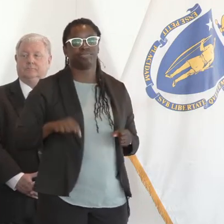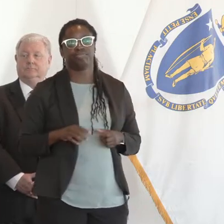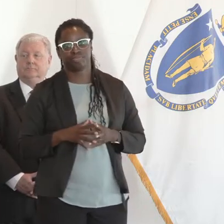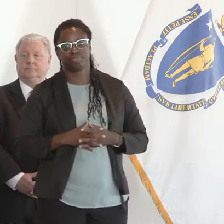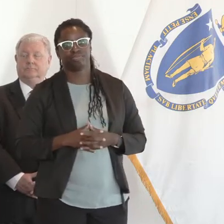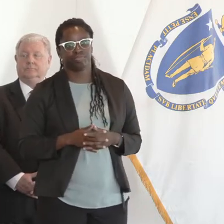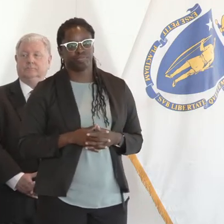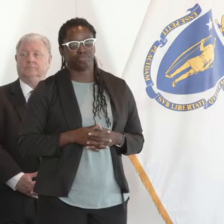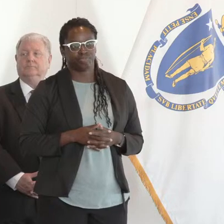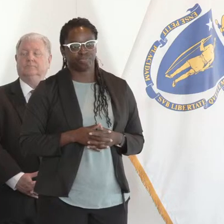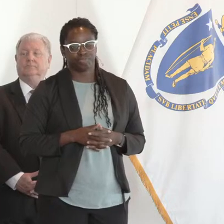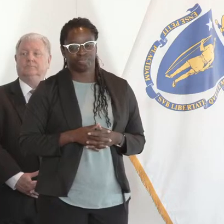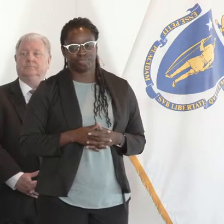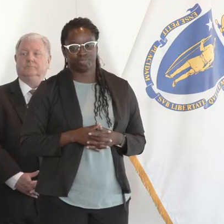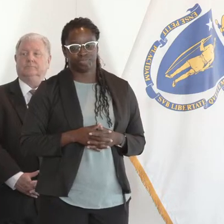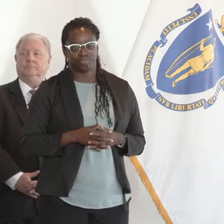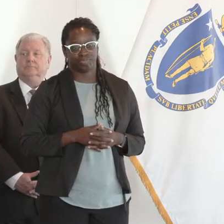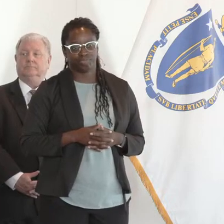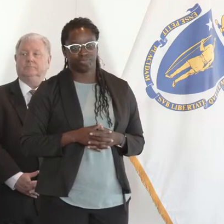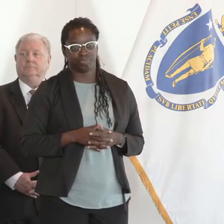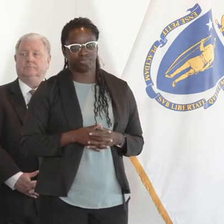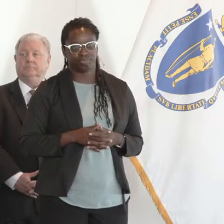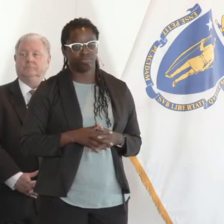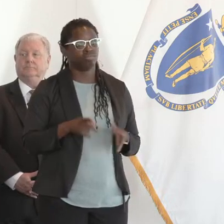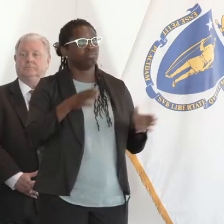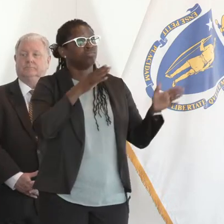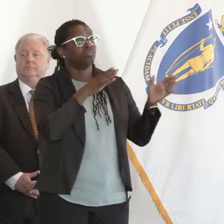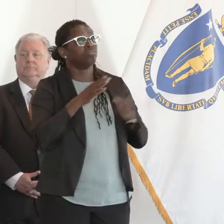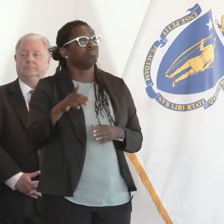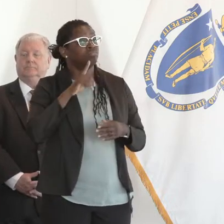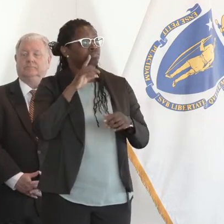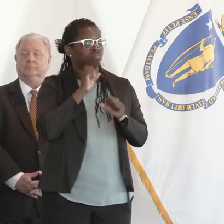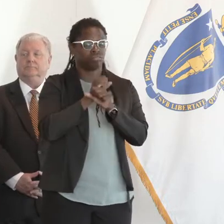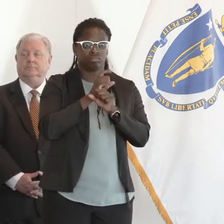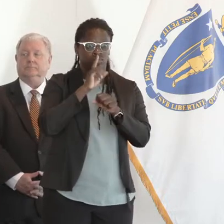We're going to be talking about our shared commitment to clean energy